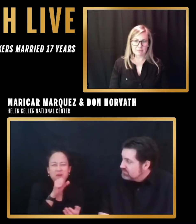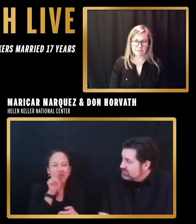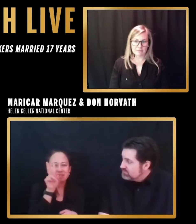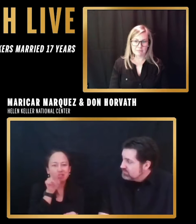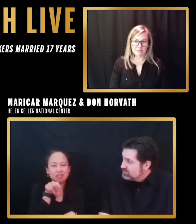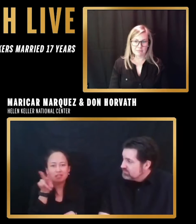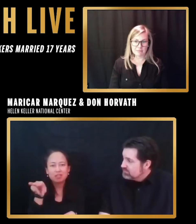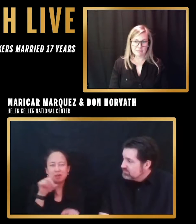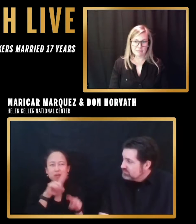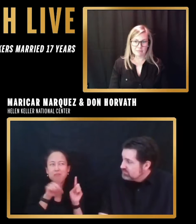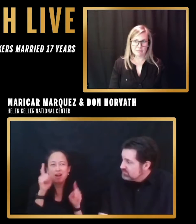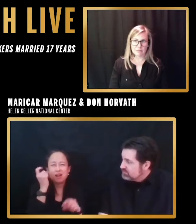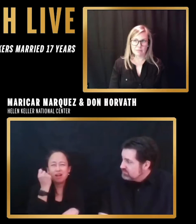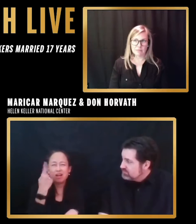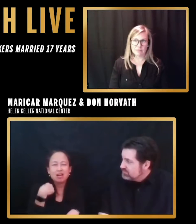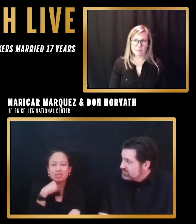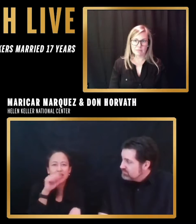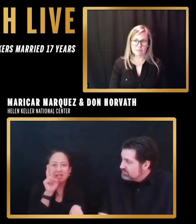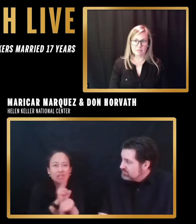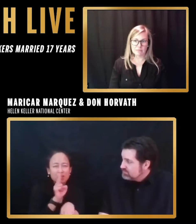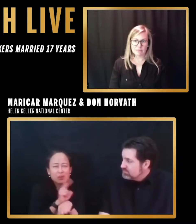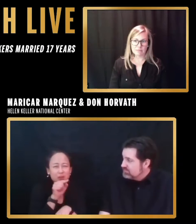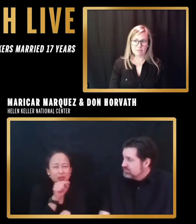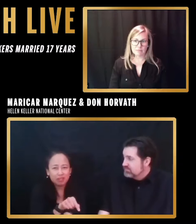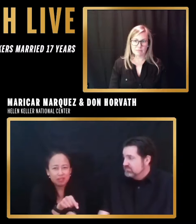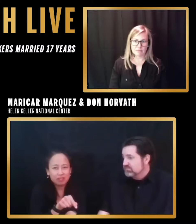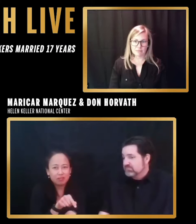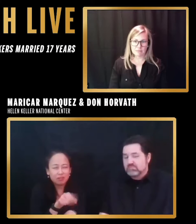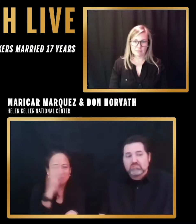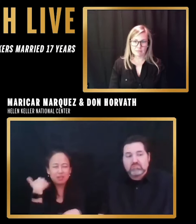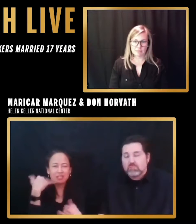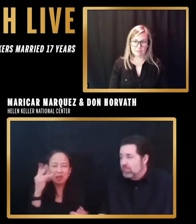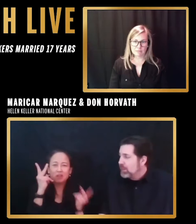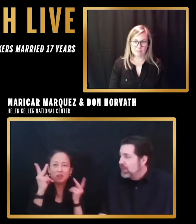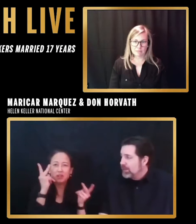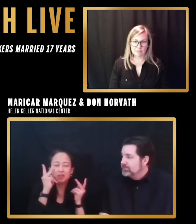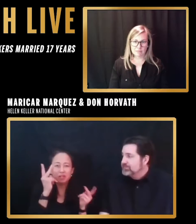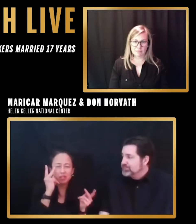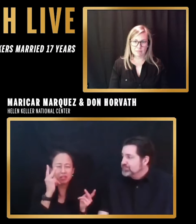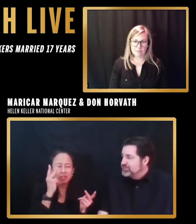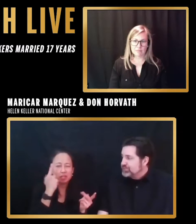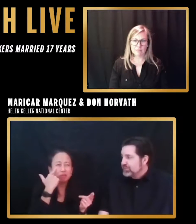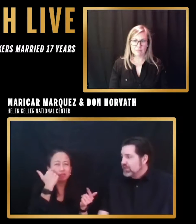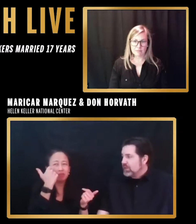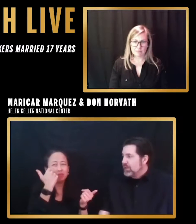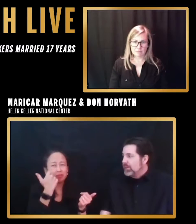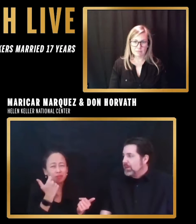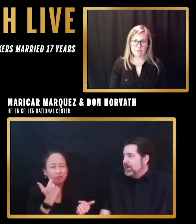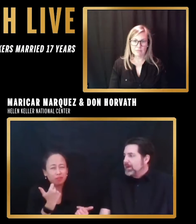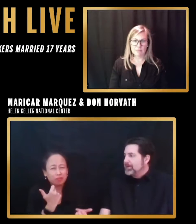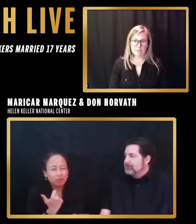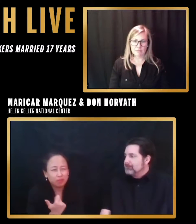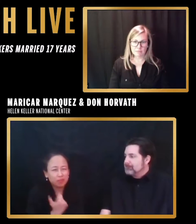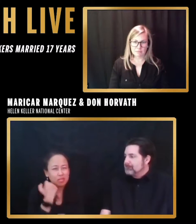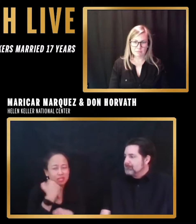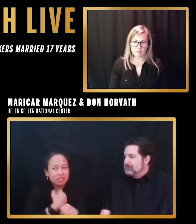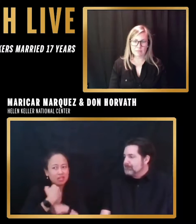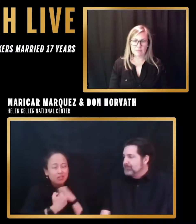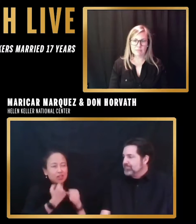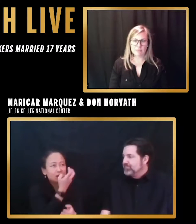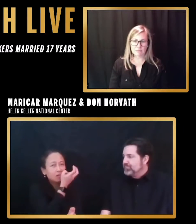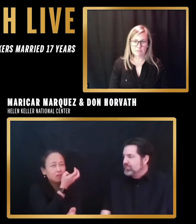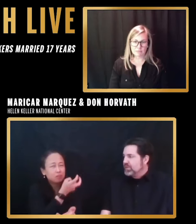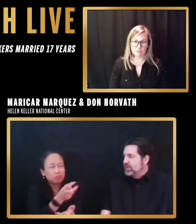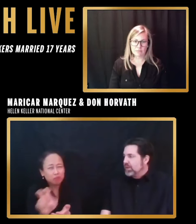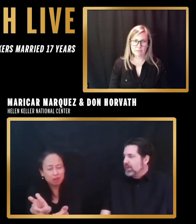I learned Braille a long time ago. I started learning when I was 22. I didn't use it when I was 22 because I still had vision,